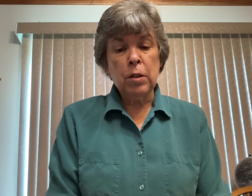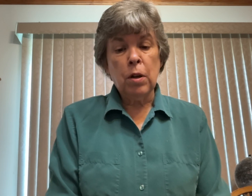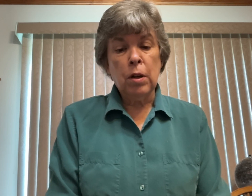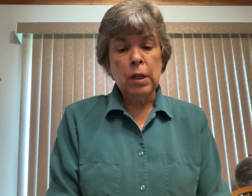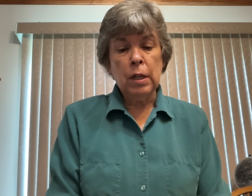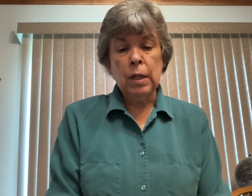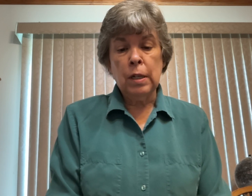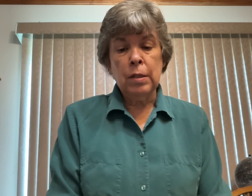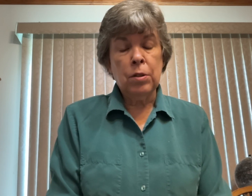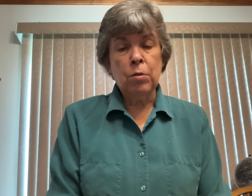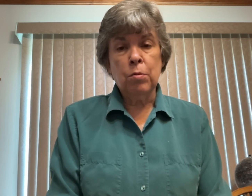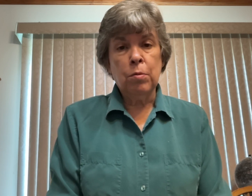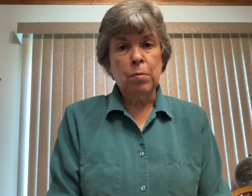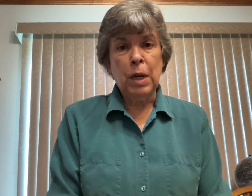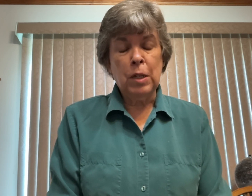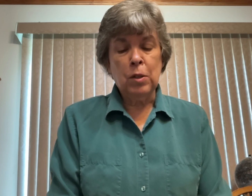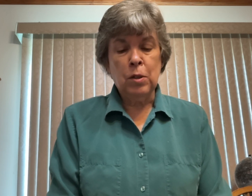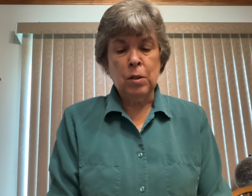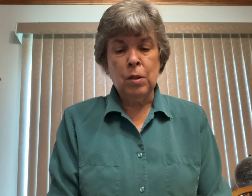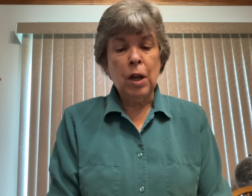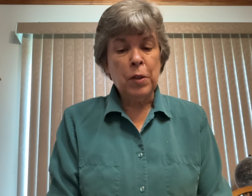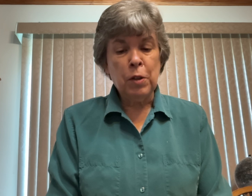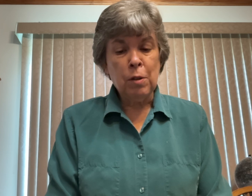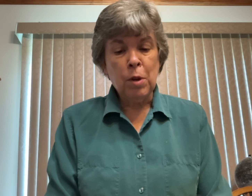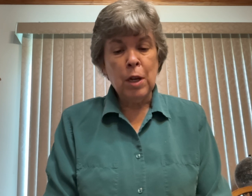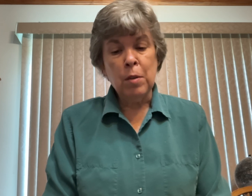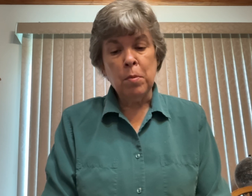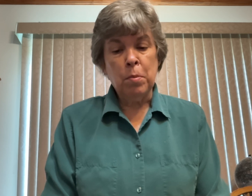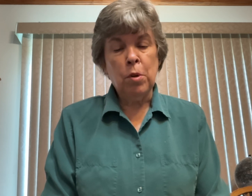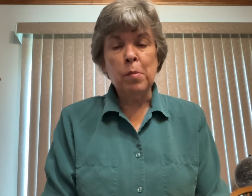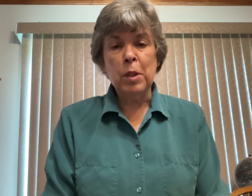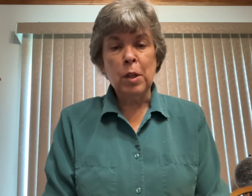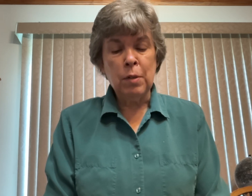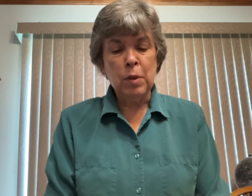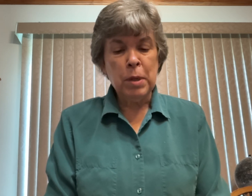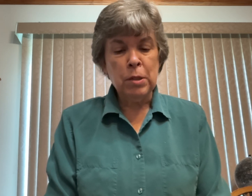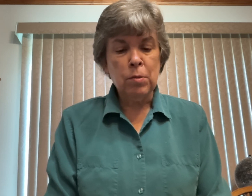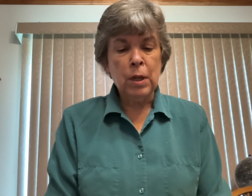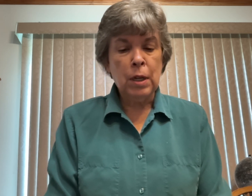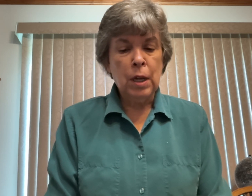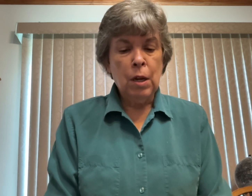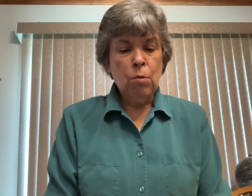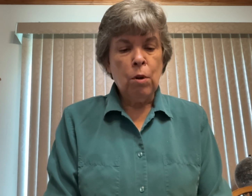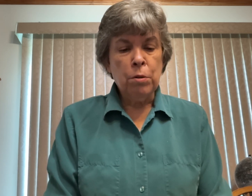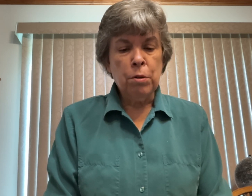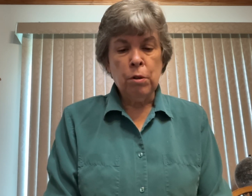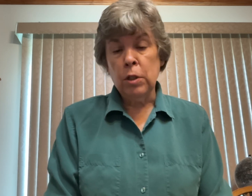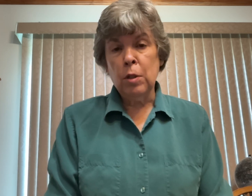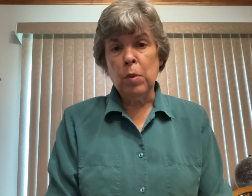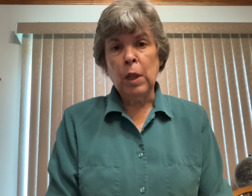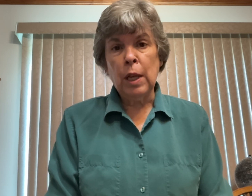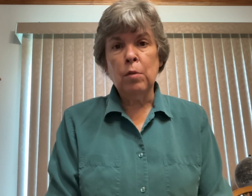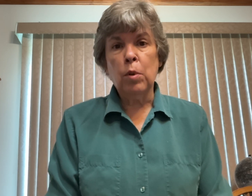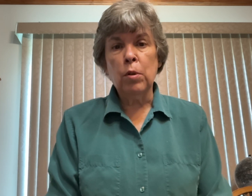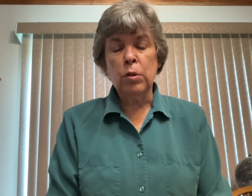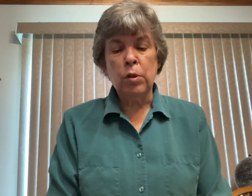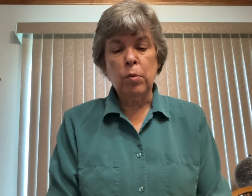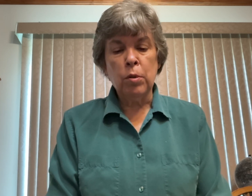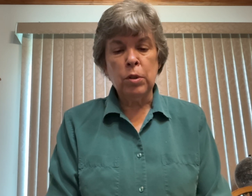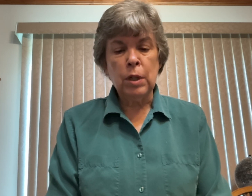song, and so mine is not the only way and probably not even the best way. We'll also look at some related words to the words that